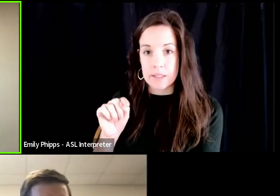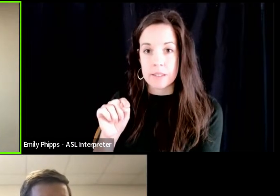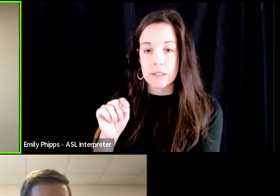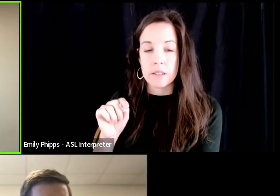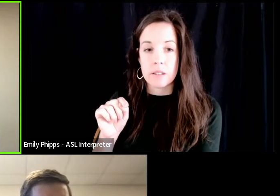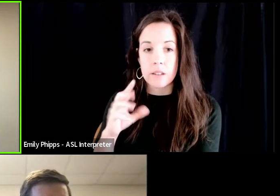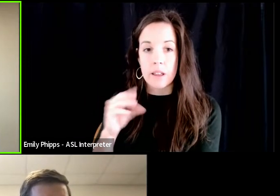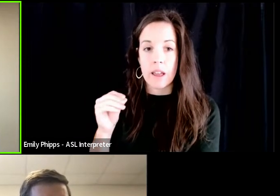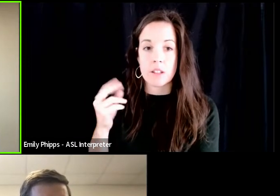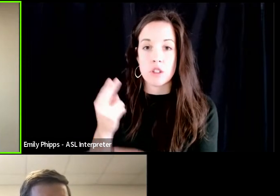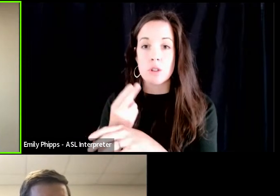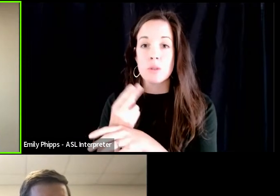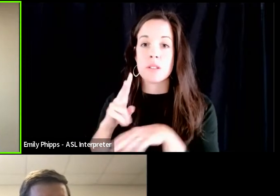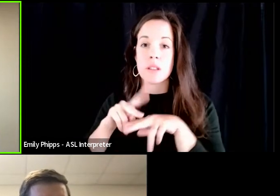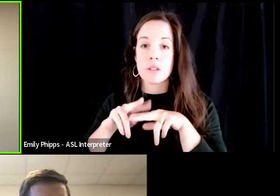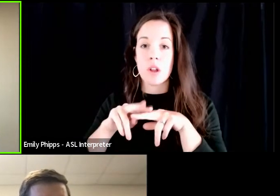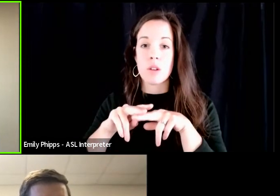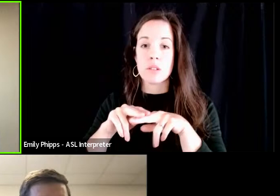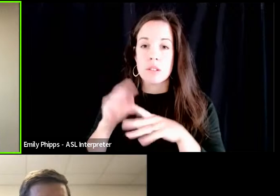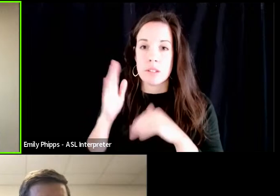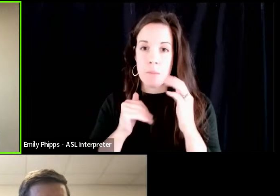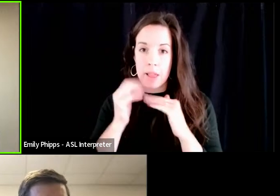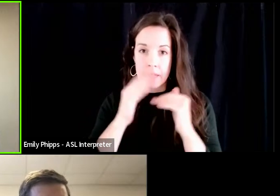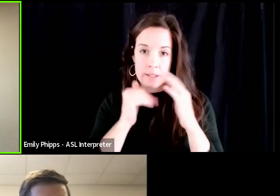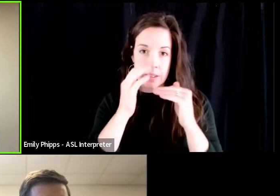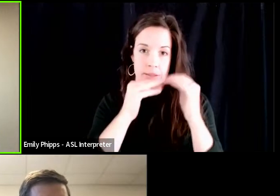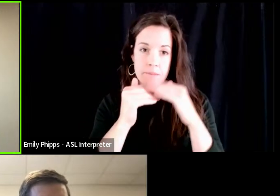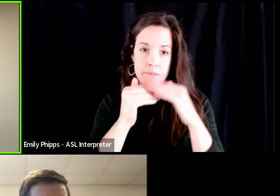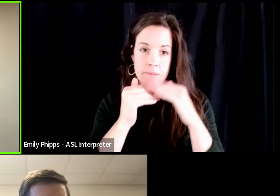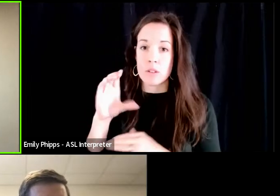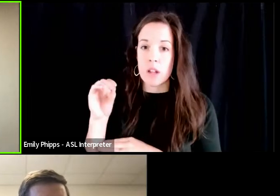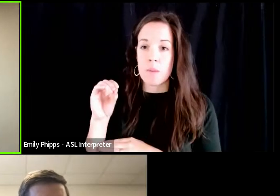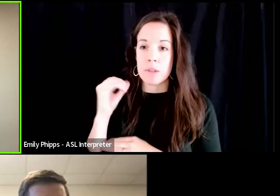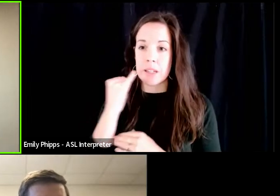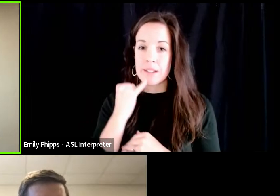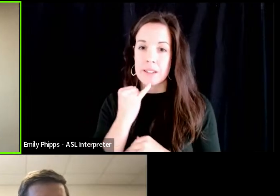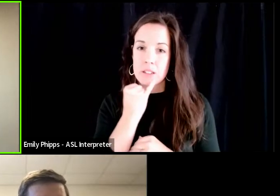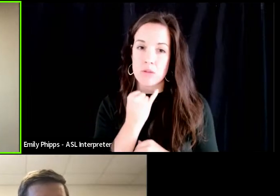and to turn the salt into building blocks. And there is a company in Israel that